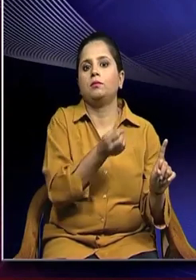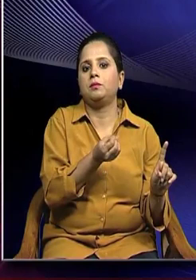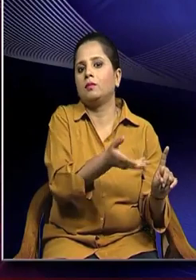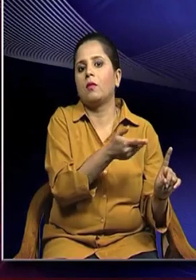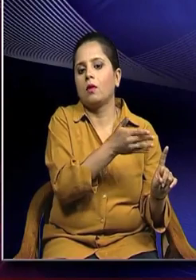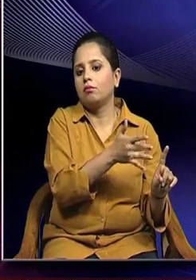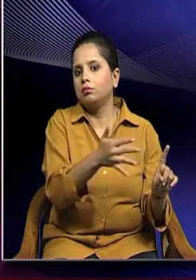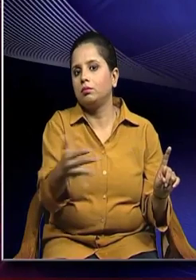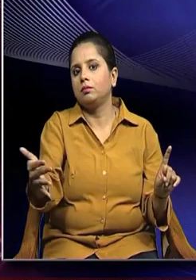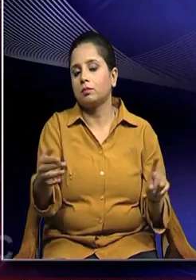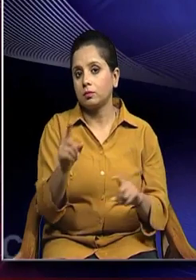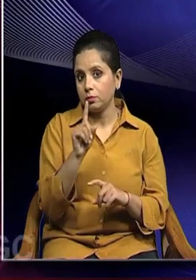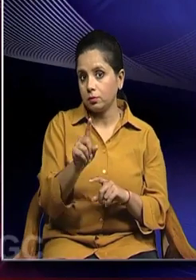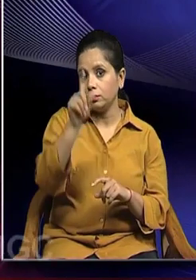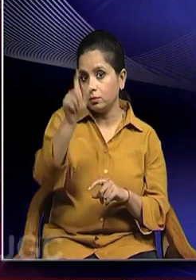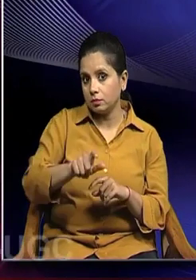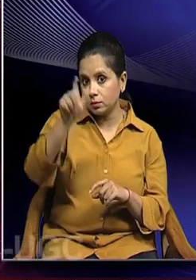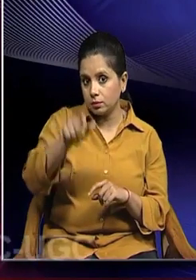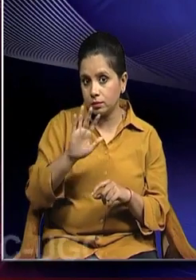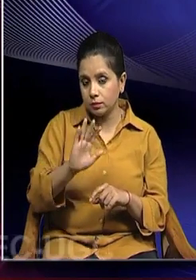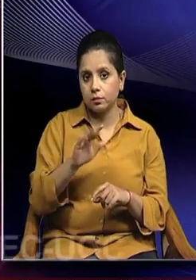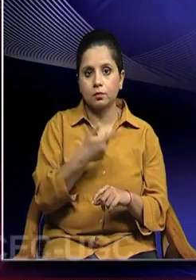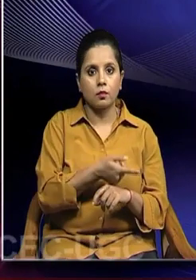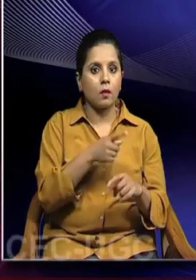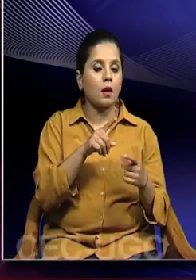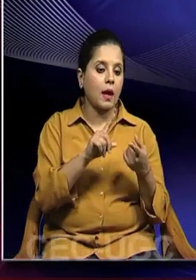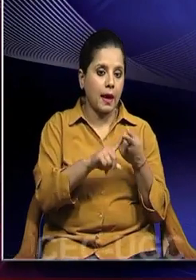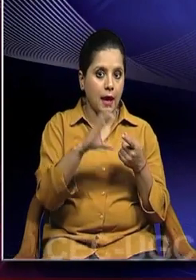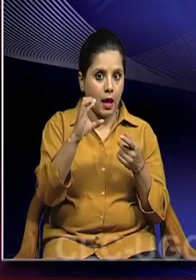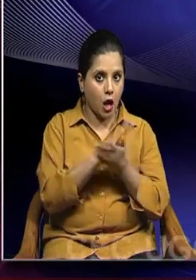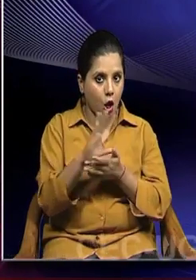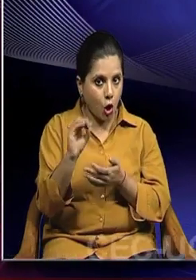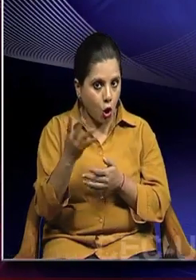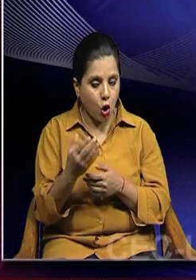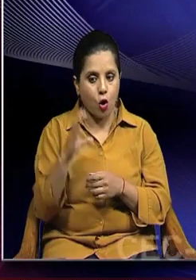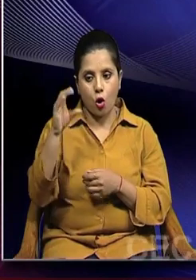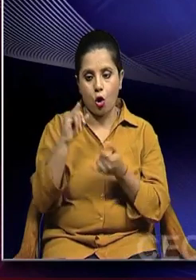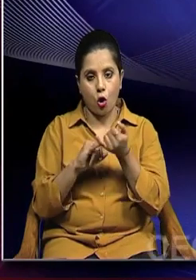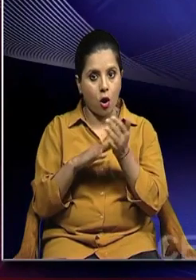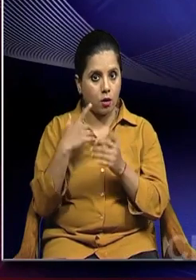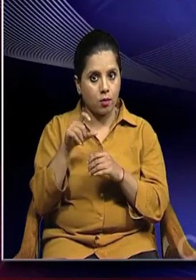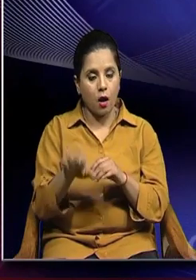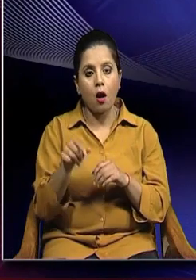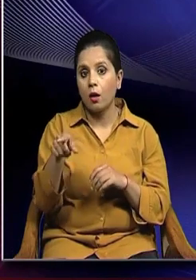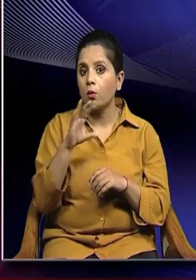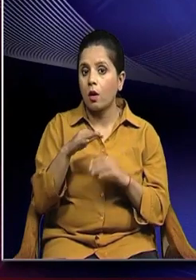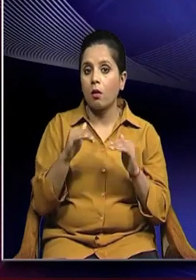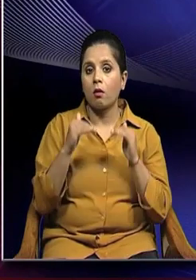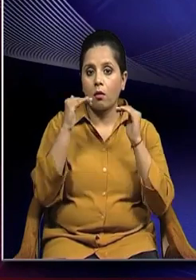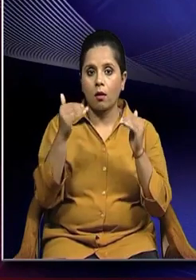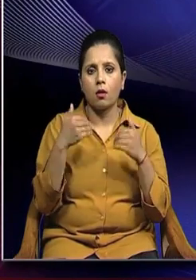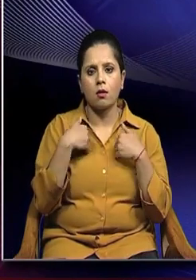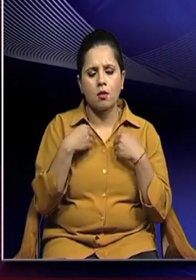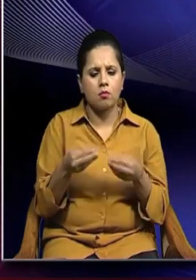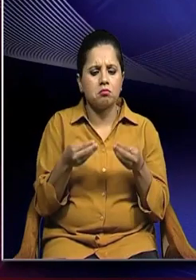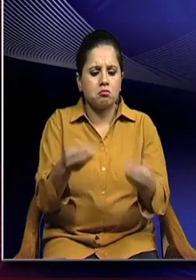journey, but people at echo and cosmic level, they basically reflect high level of giving